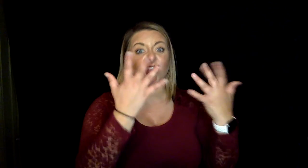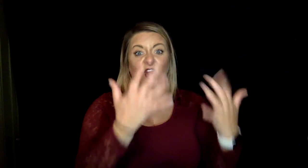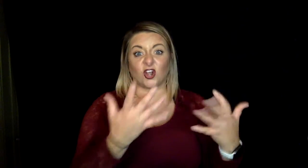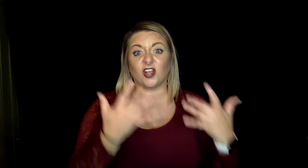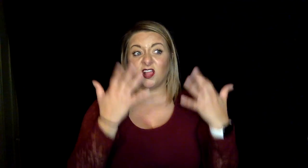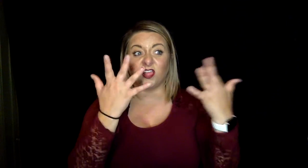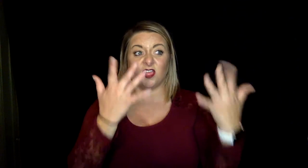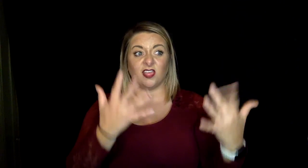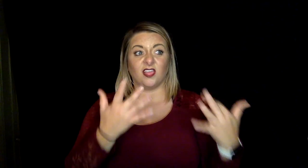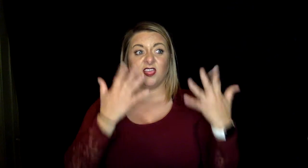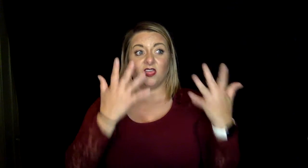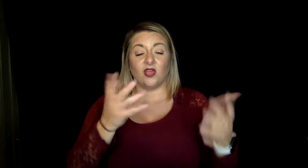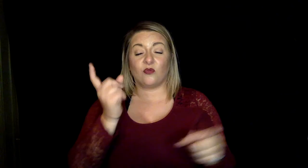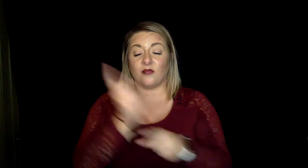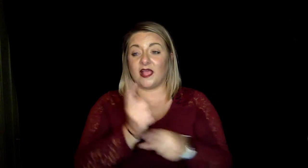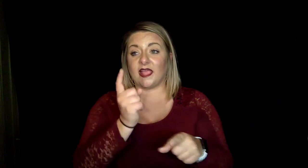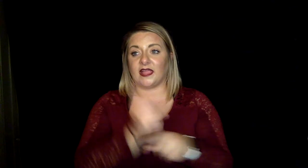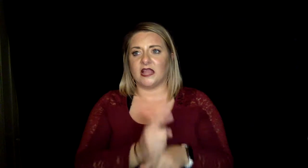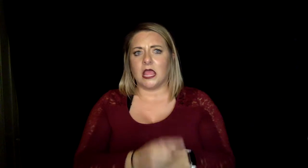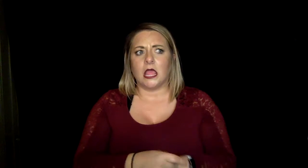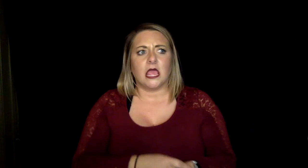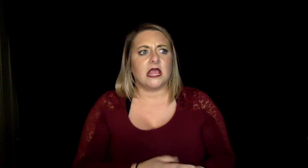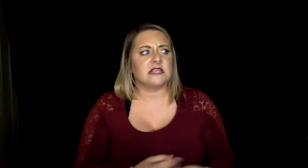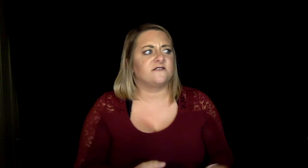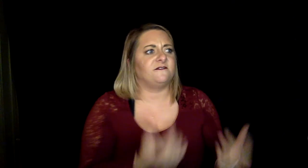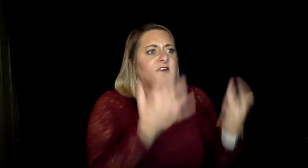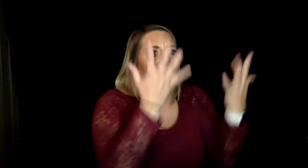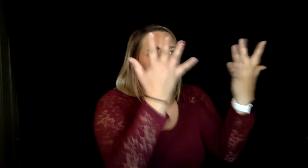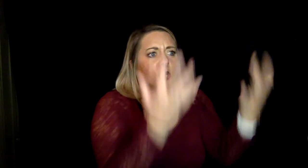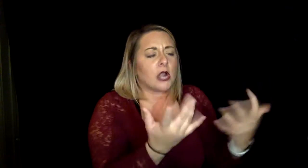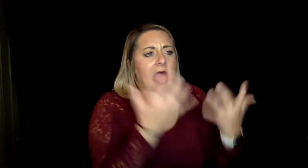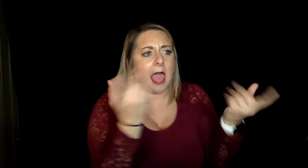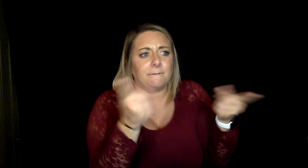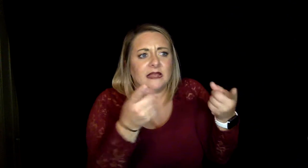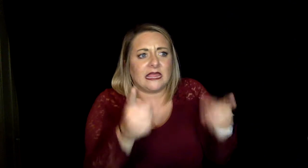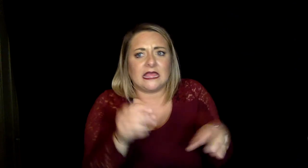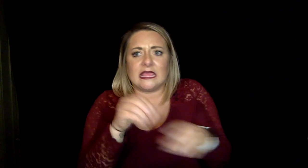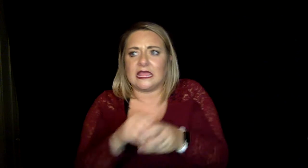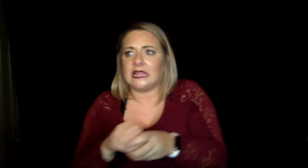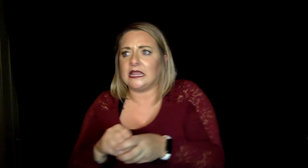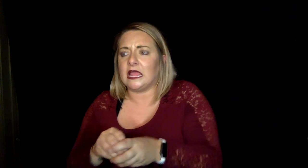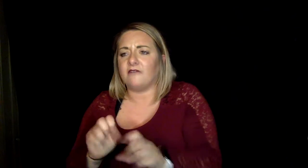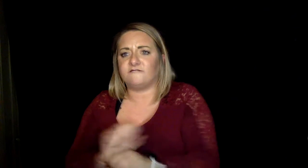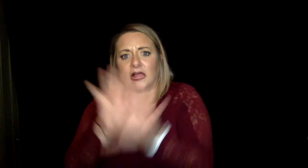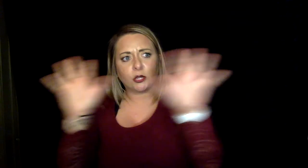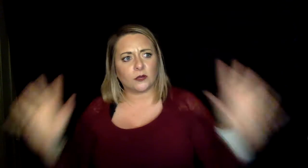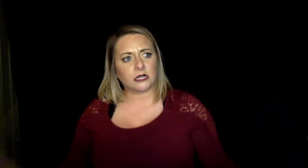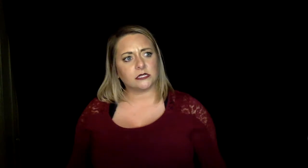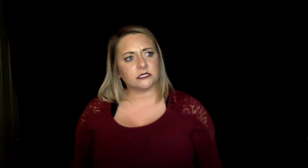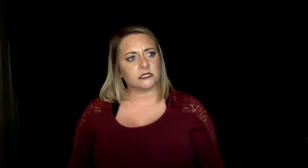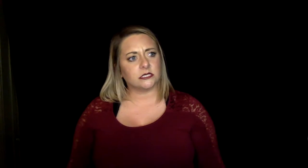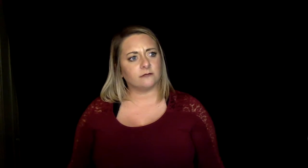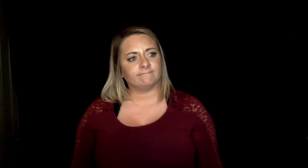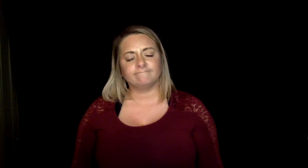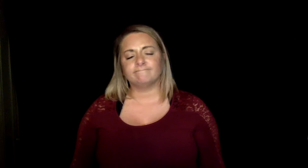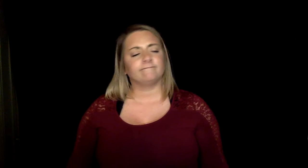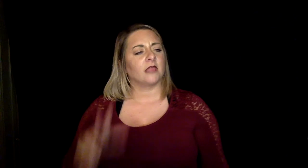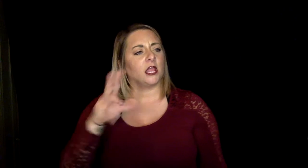Fire. Right. Is fire happening in fireworks?